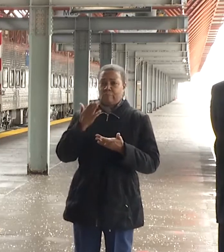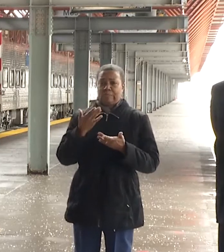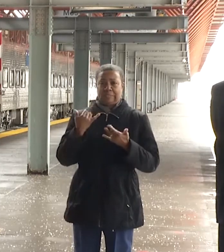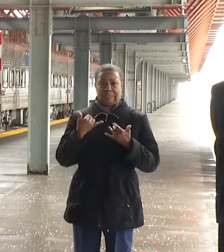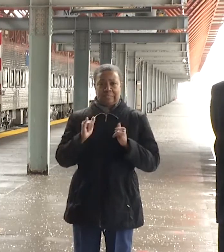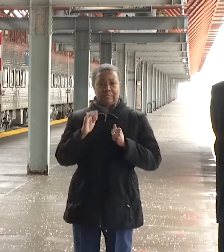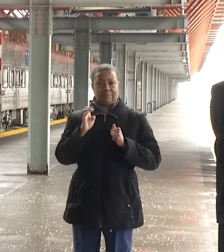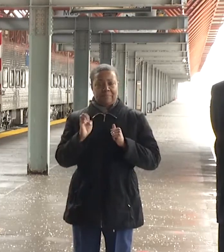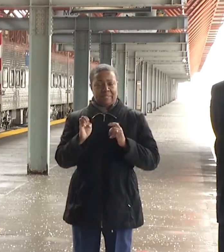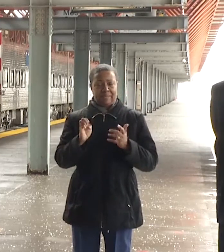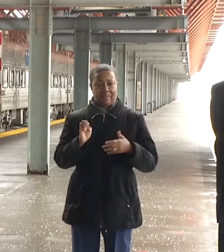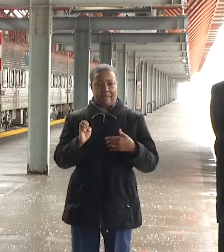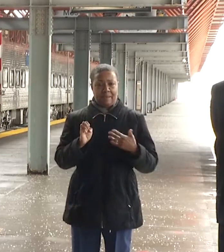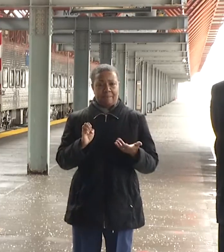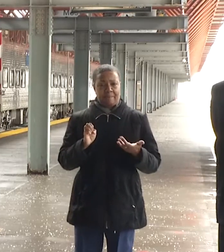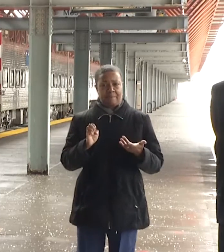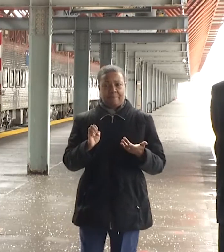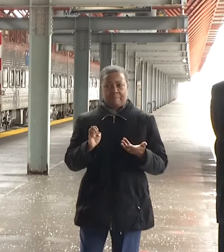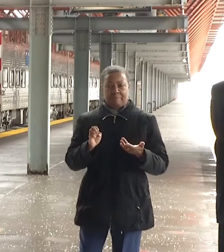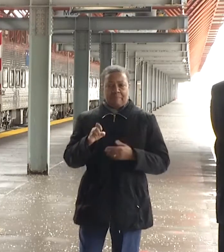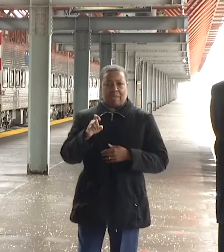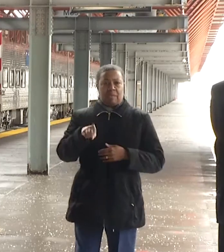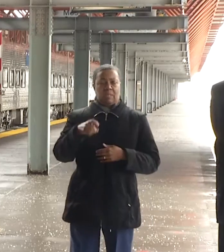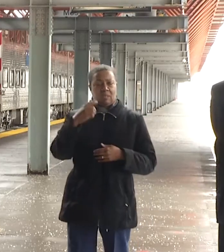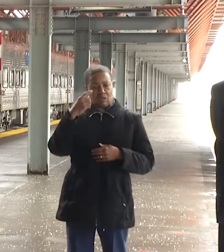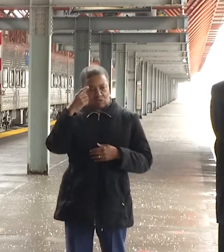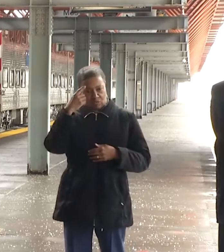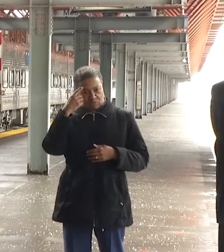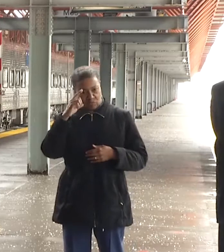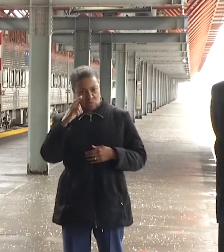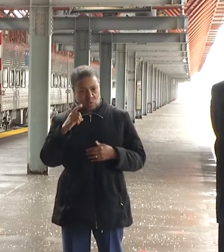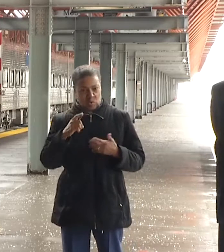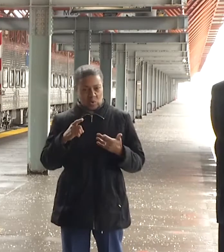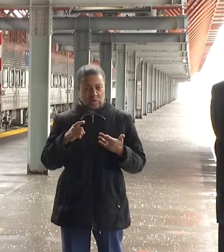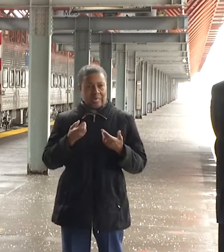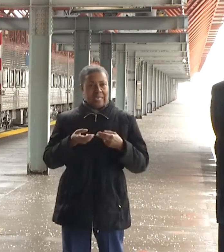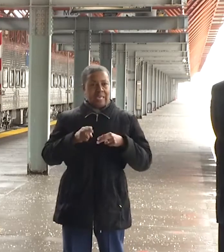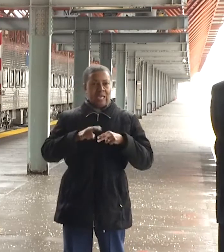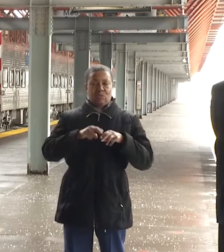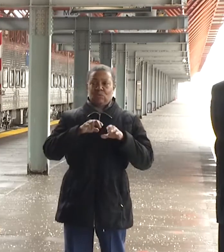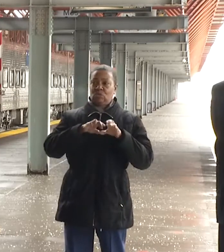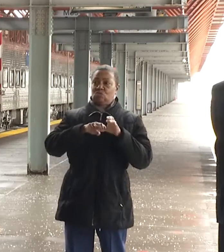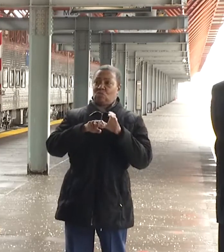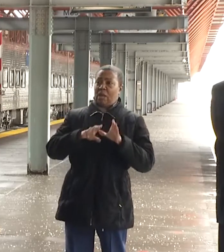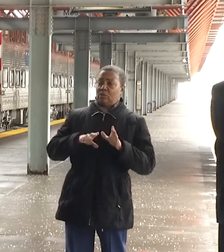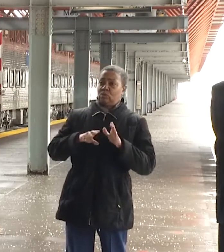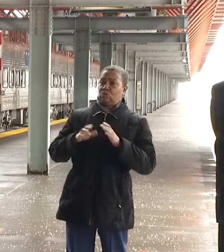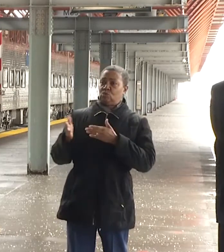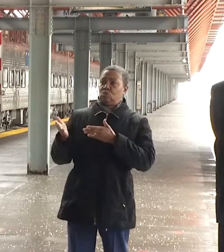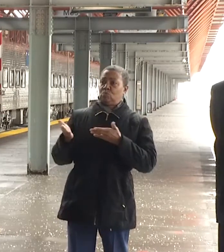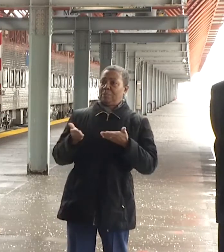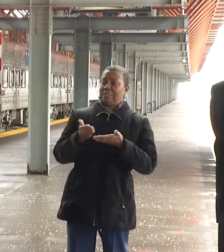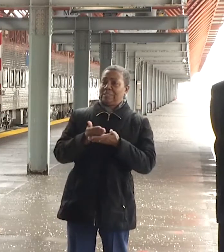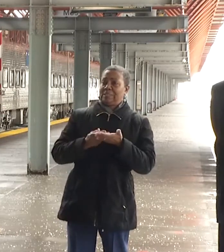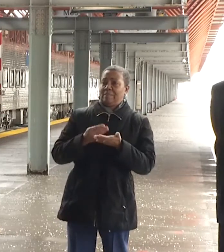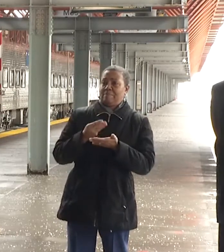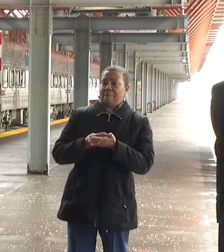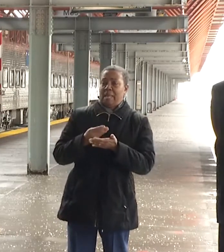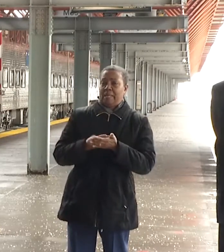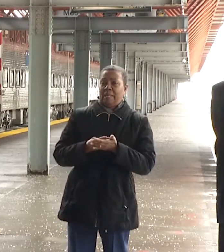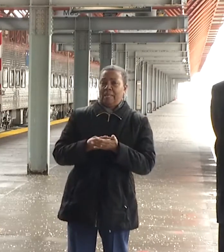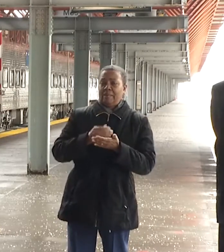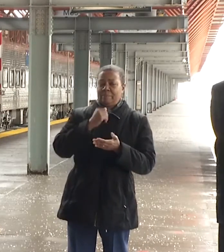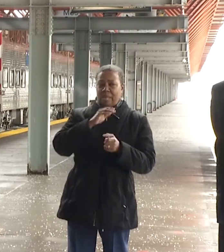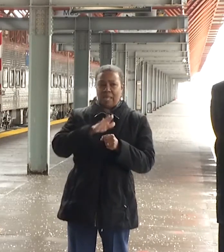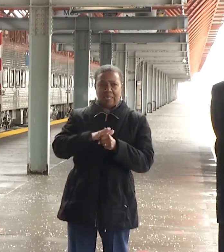still be a need for the increased ridership to bring some revenue, but not enough